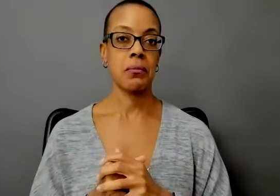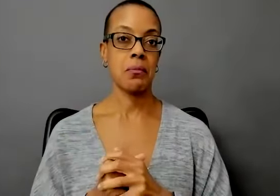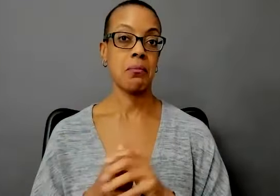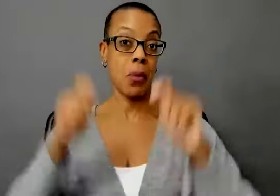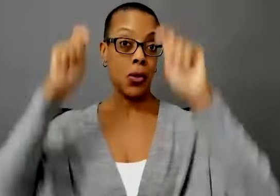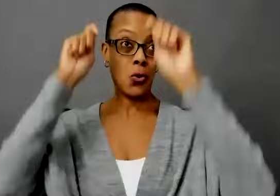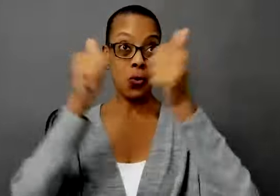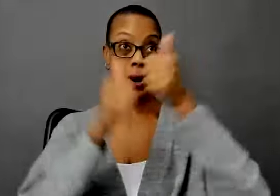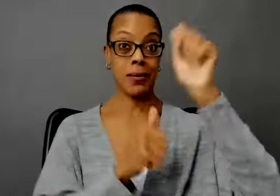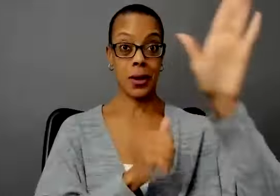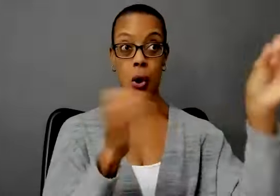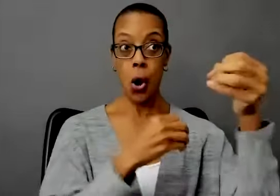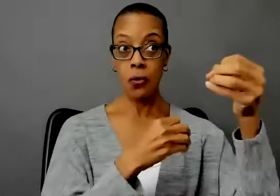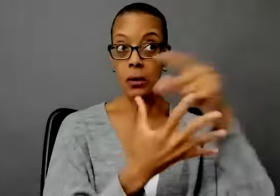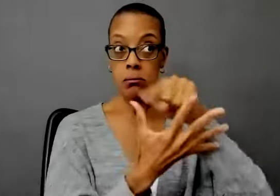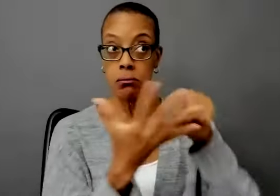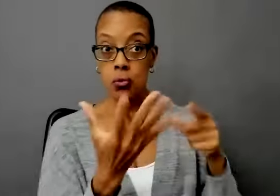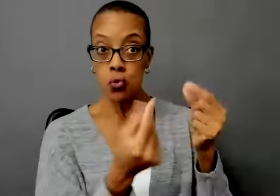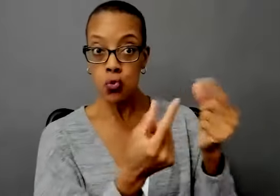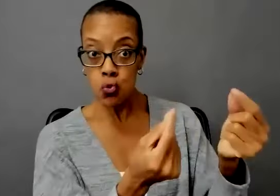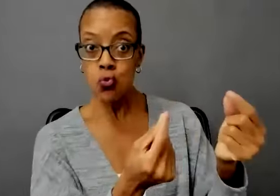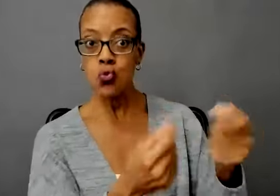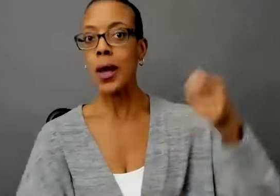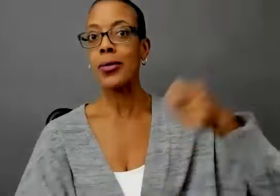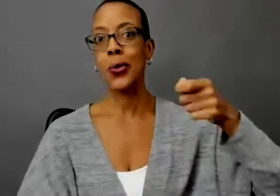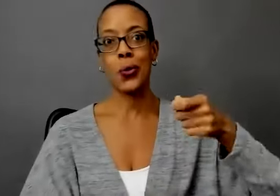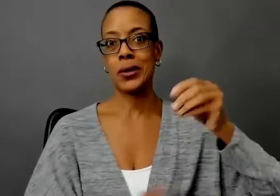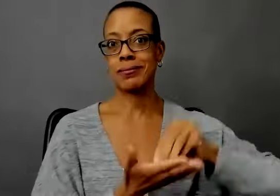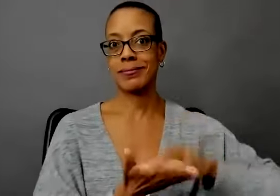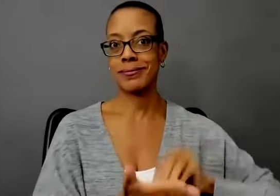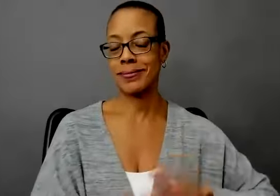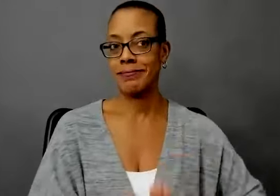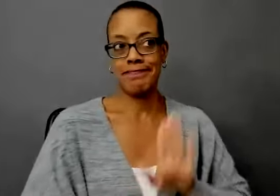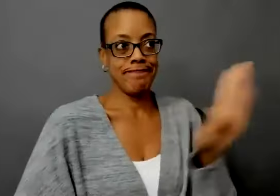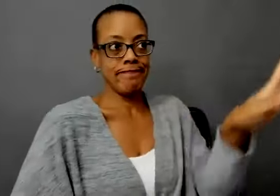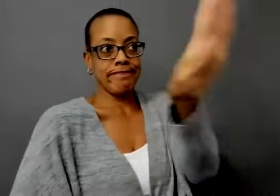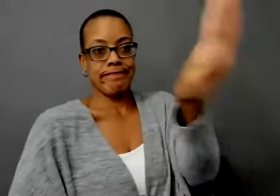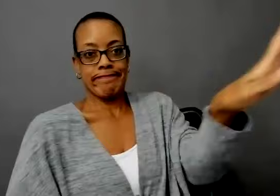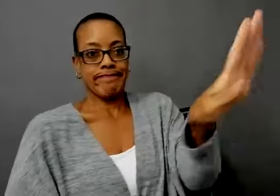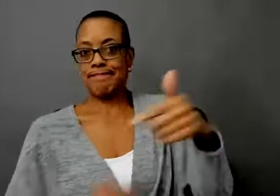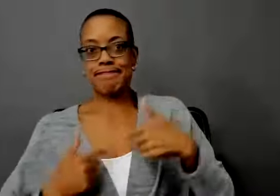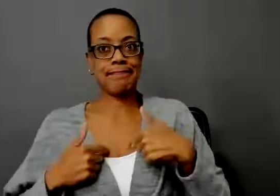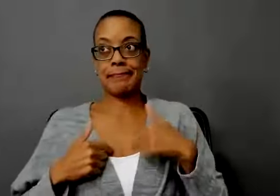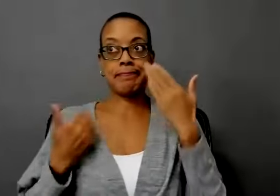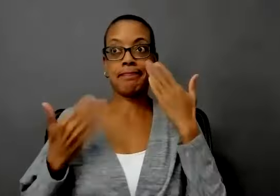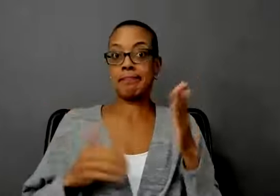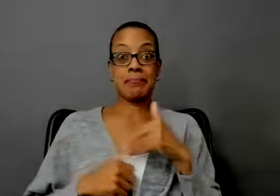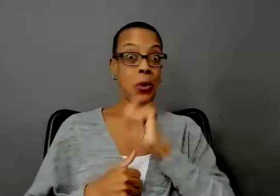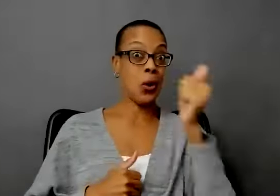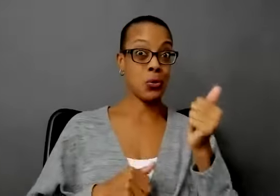and, the court record. It's hard for us to say if there's other publication bans, but right now it's